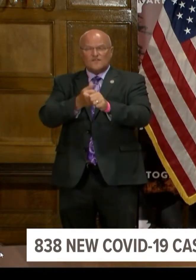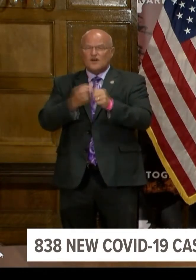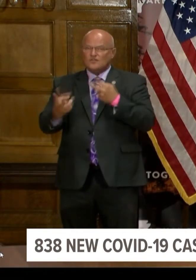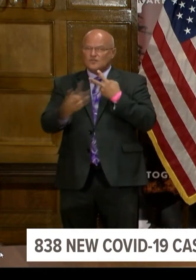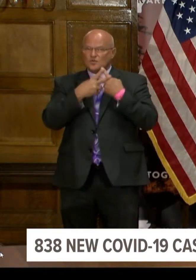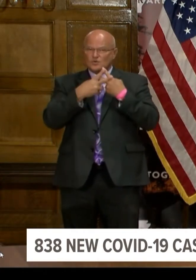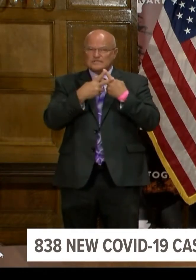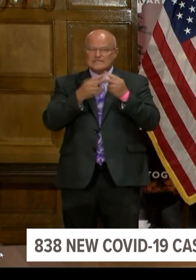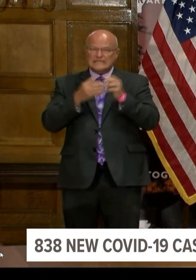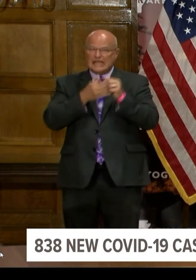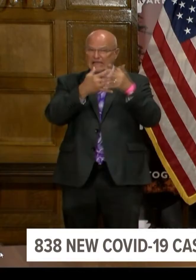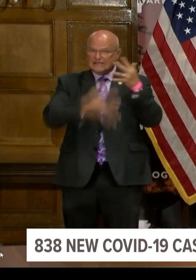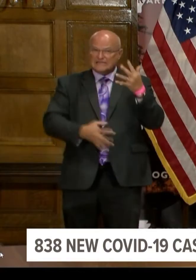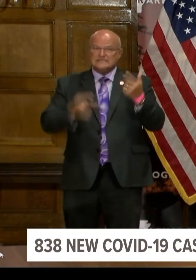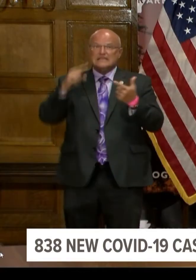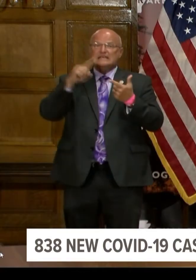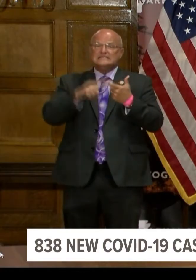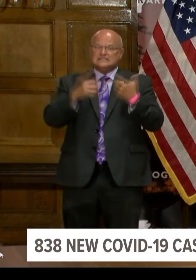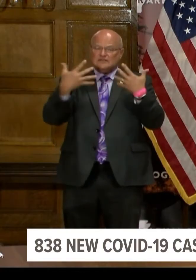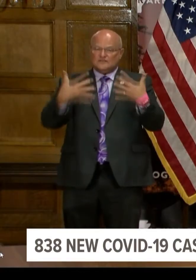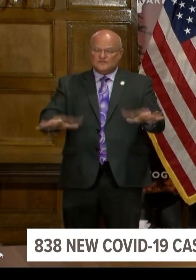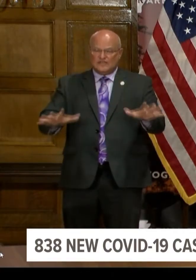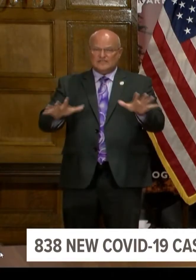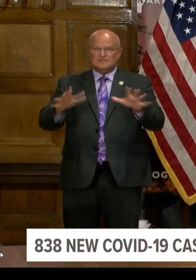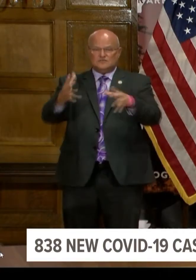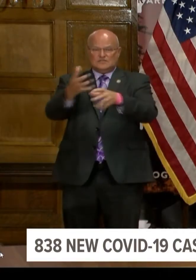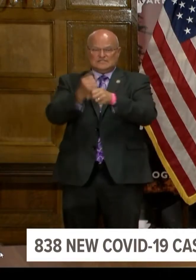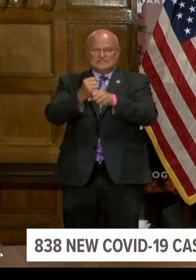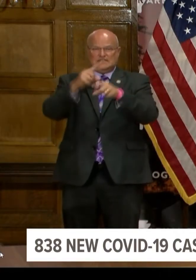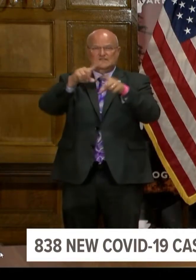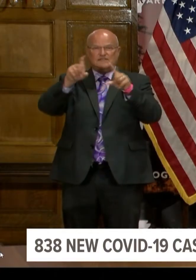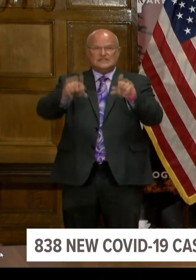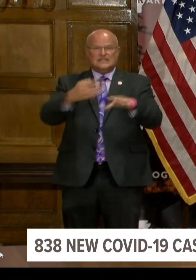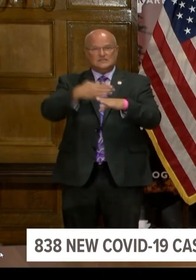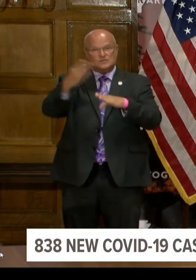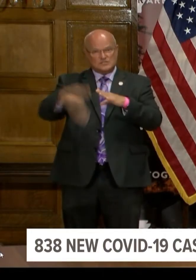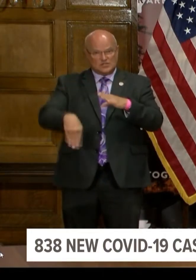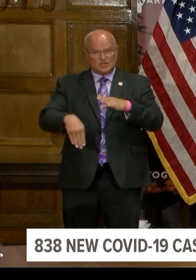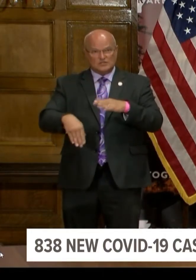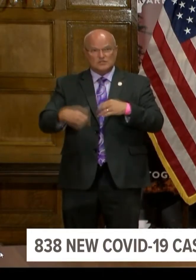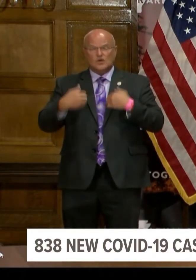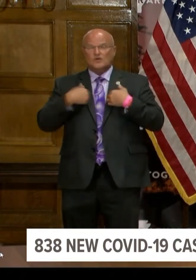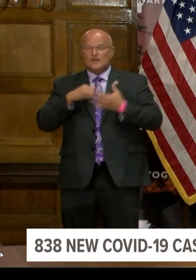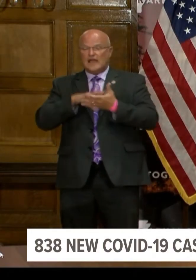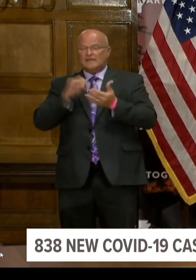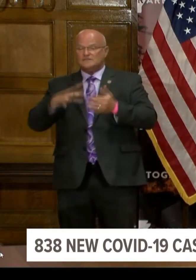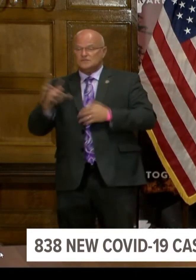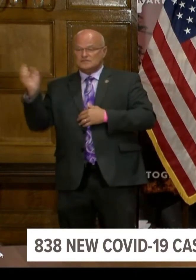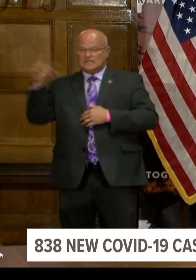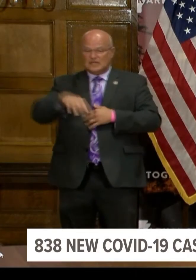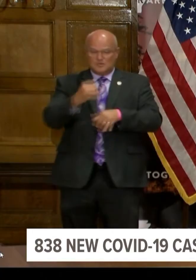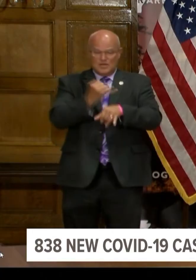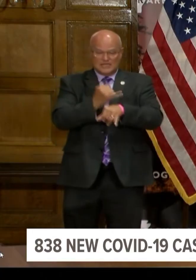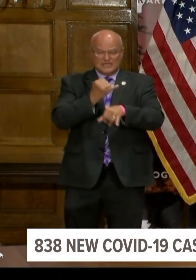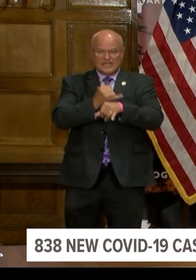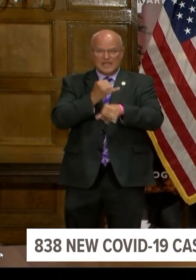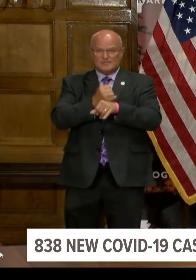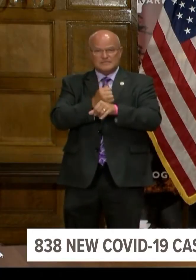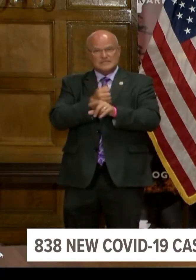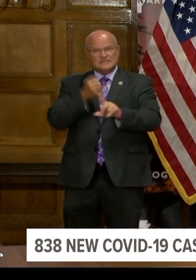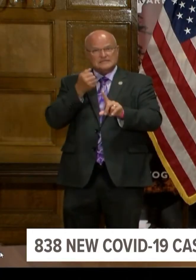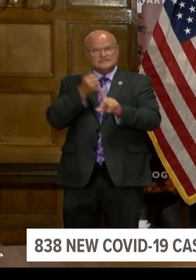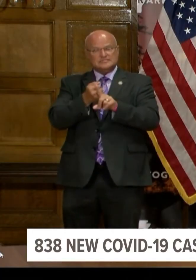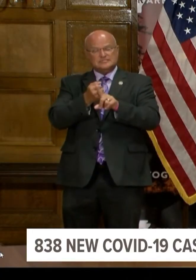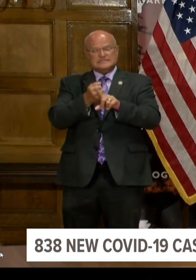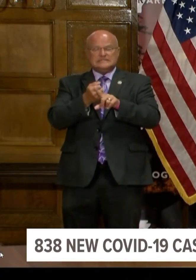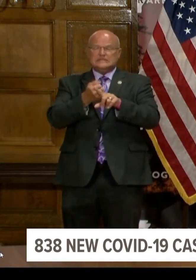quarantine guidelines until you have received your test results. In some of the situations, we've had students that have come on campus that were